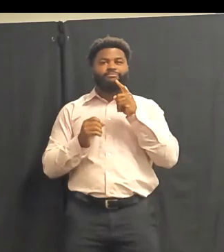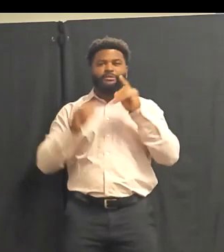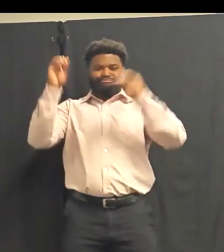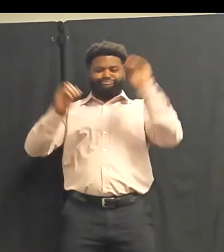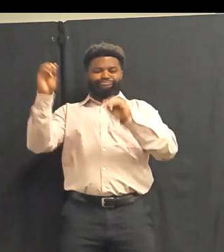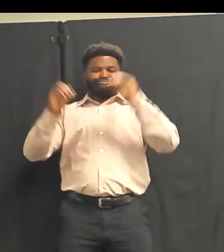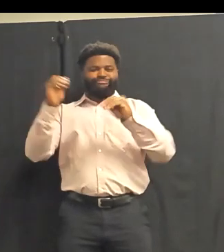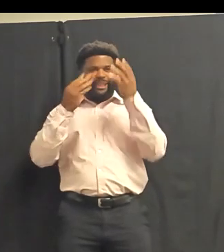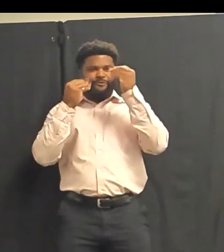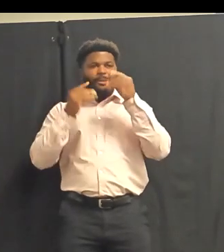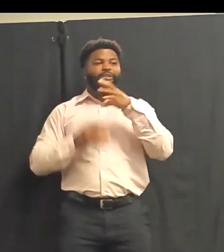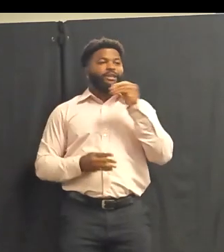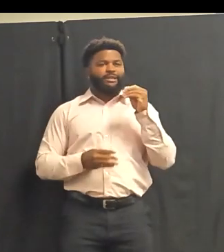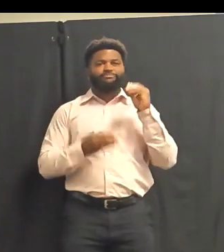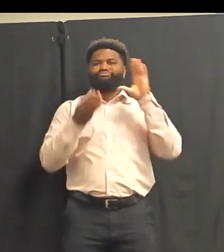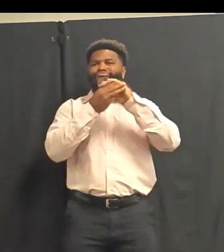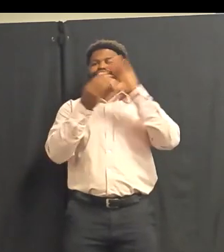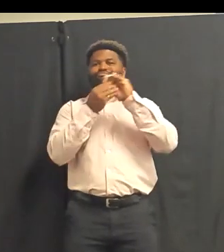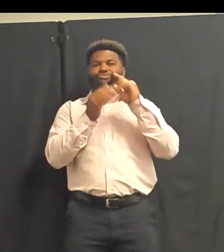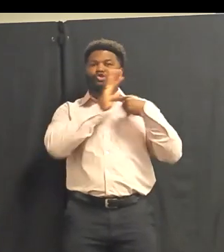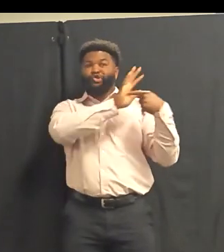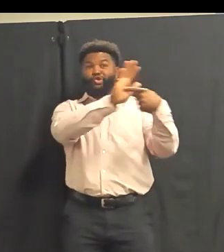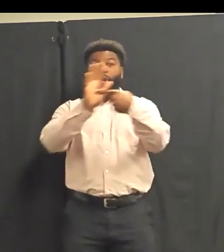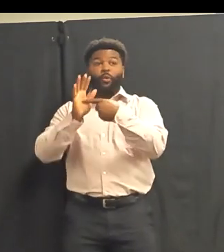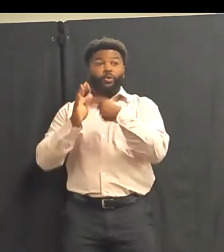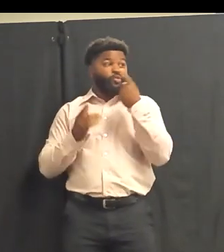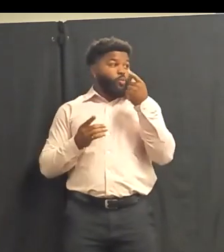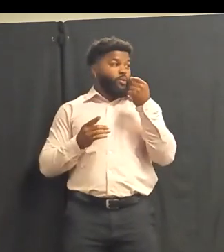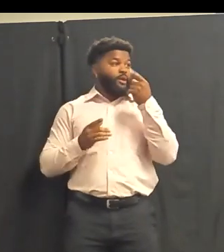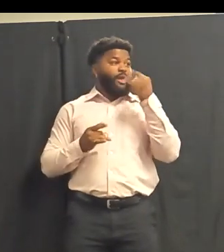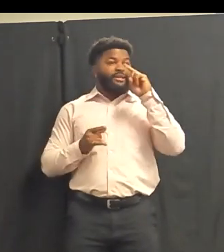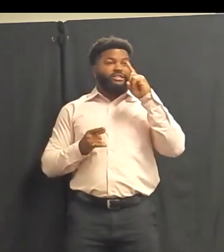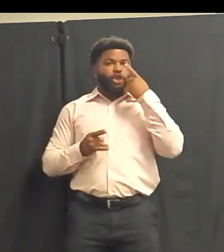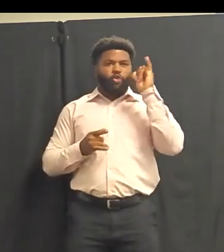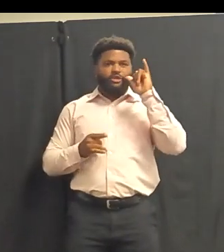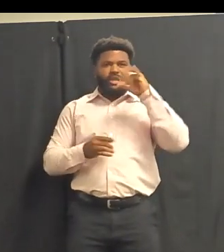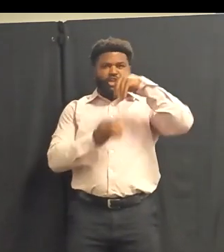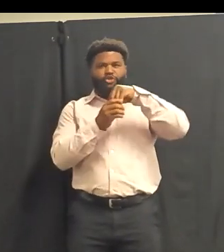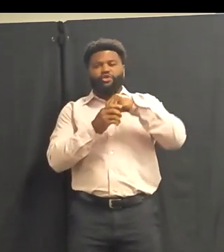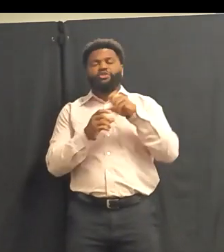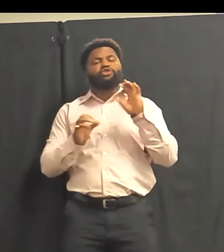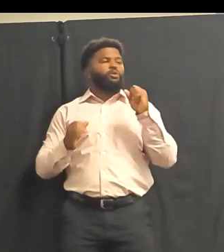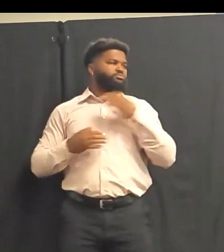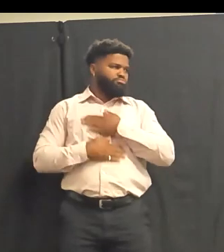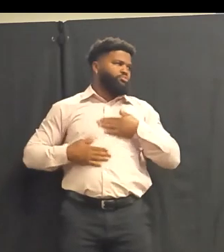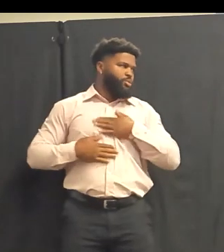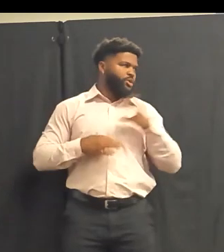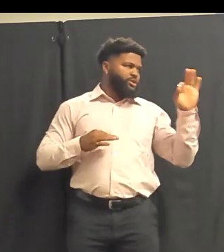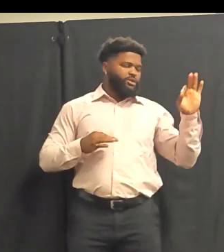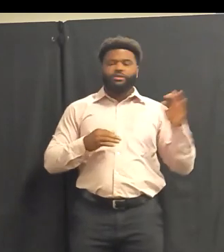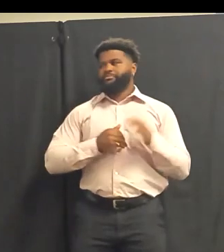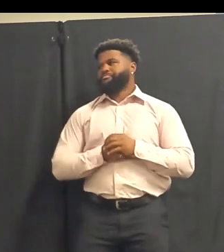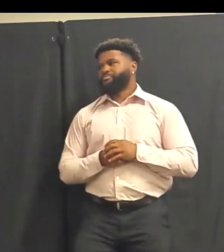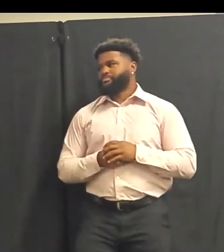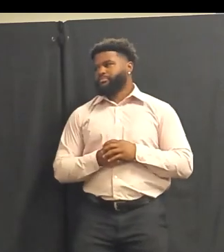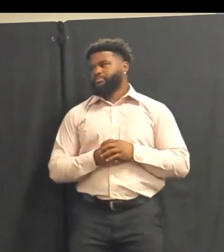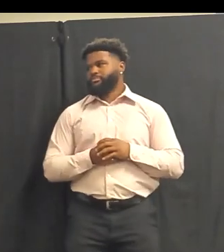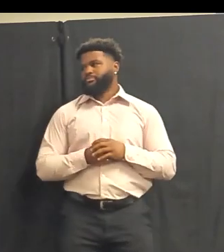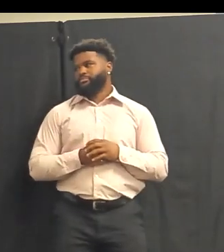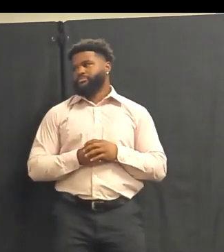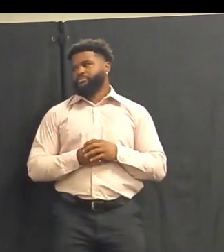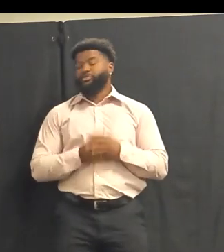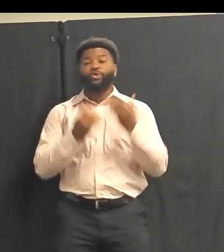all of the information to them and seeing that. So I want to thank